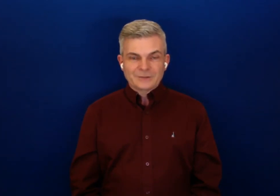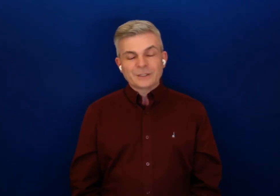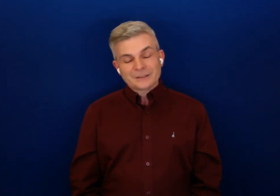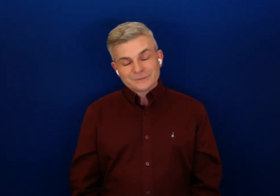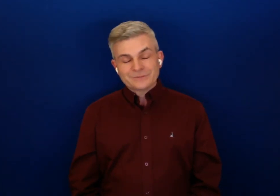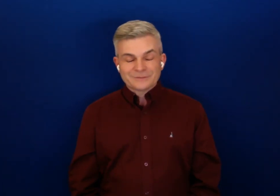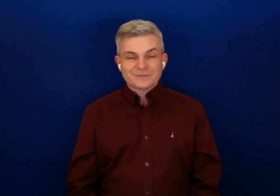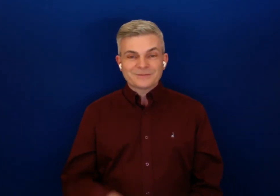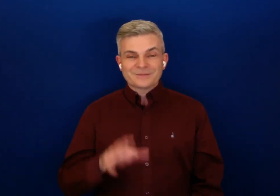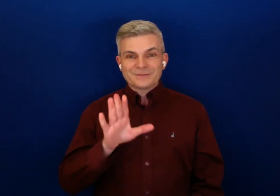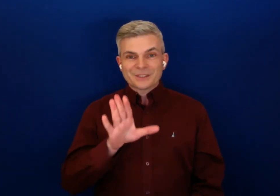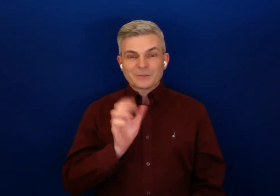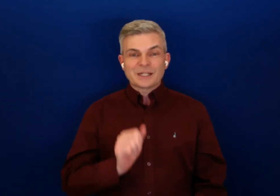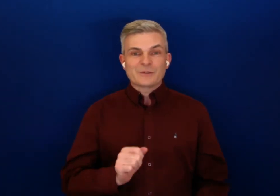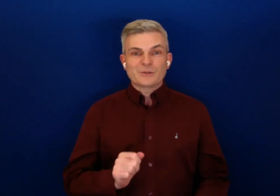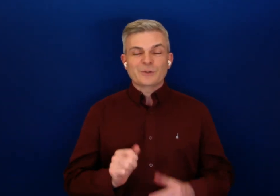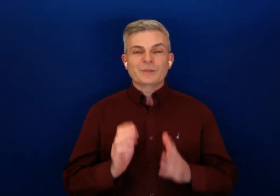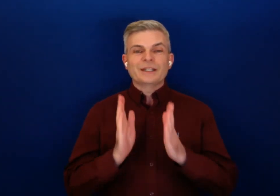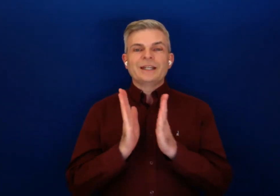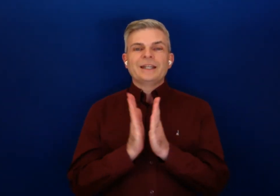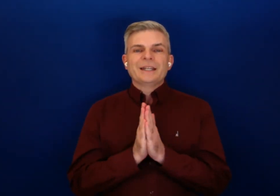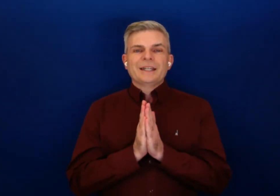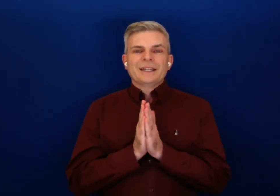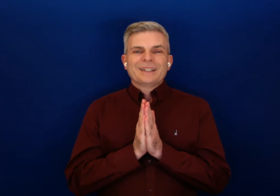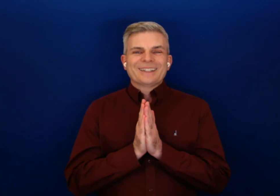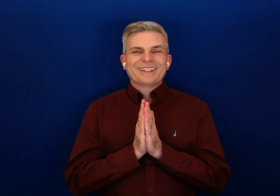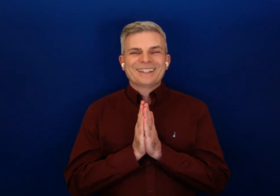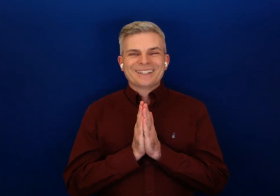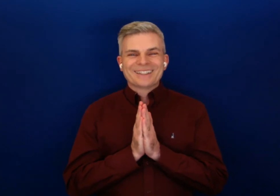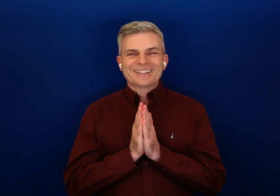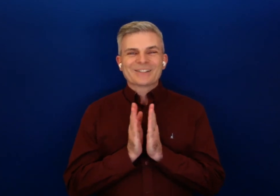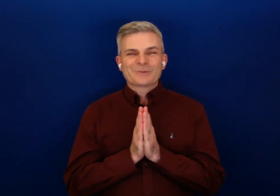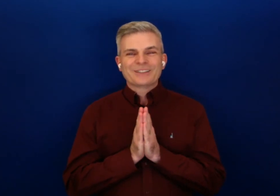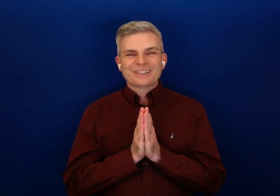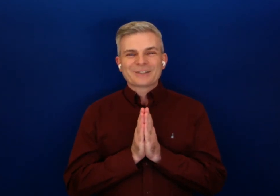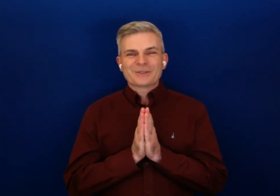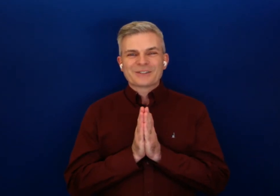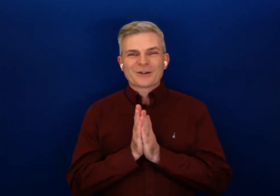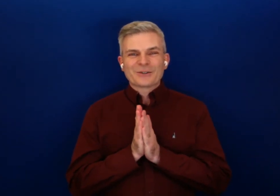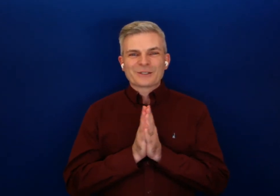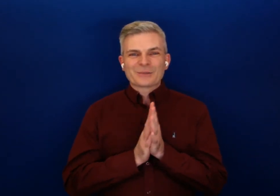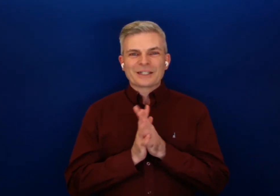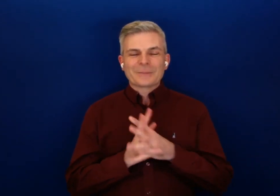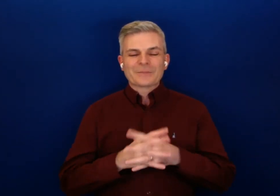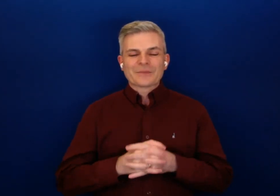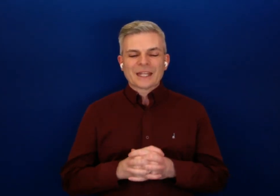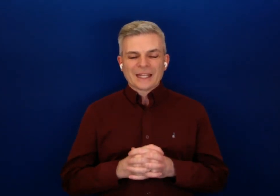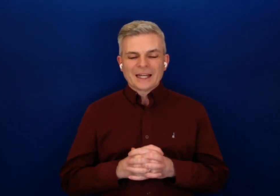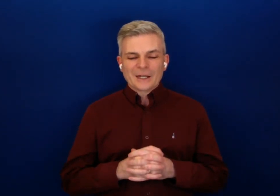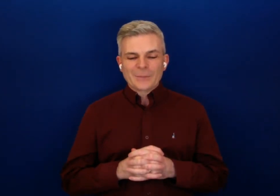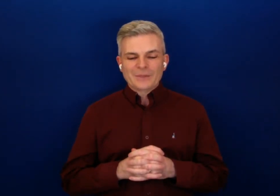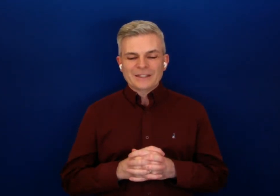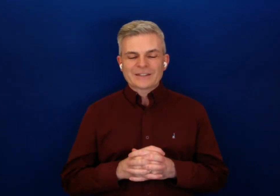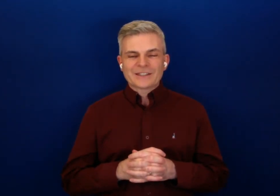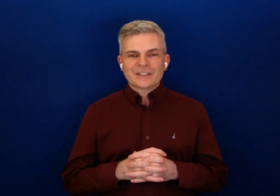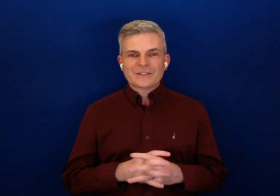Well, sometimes you do, but this one's hard to explain. Instead of